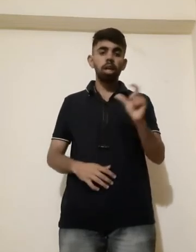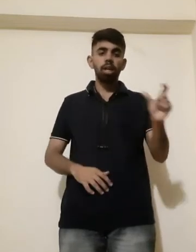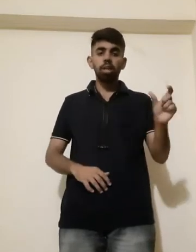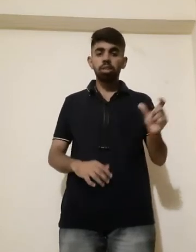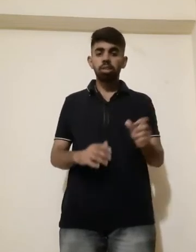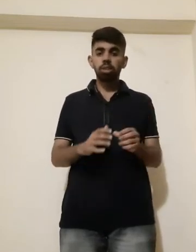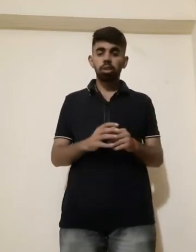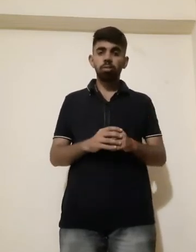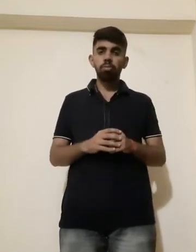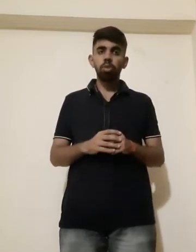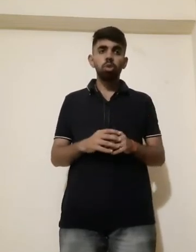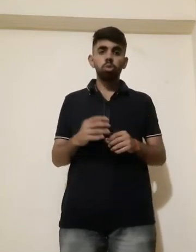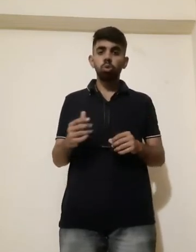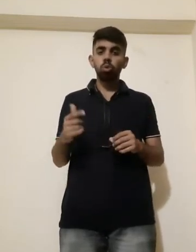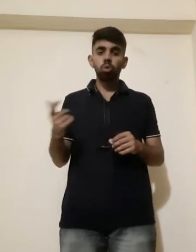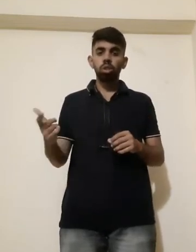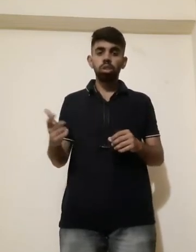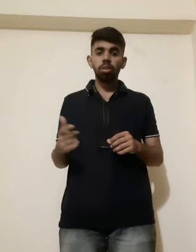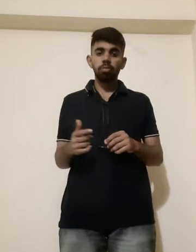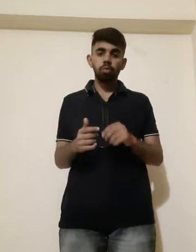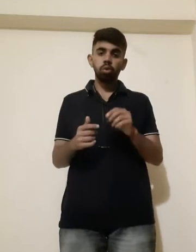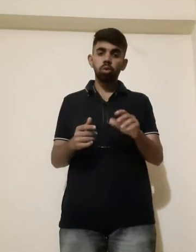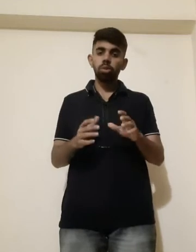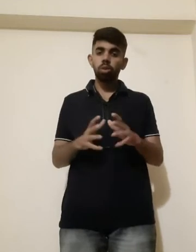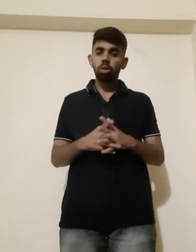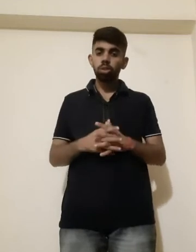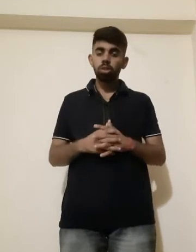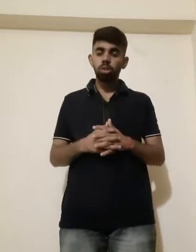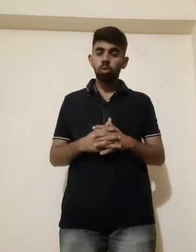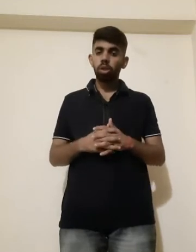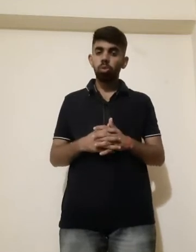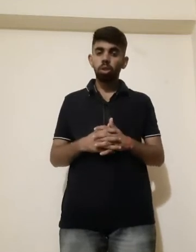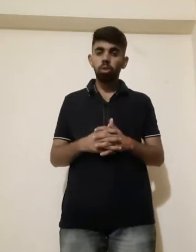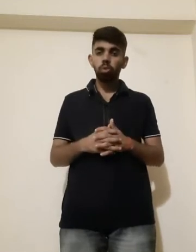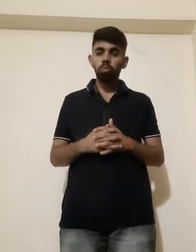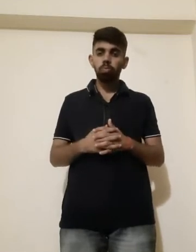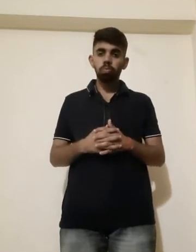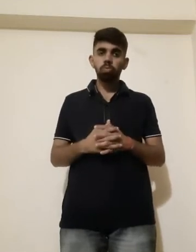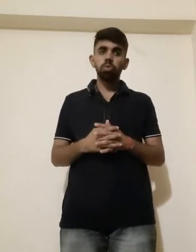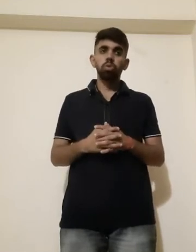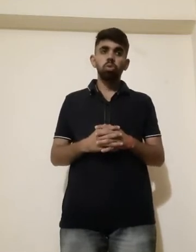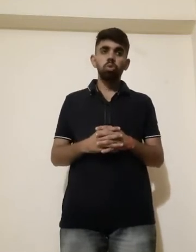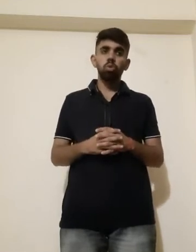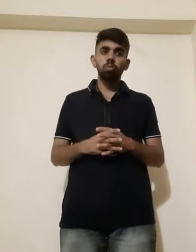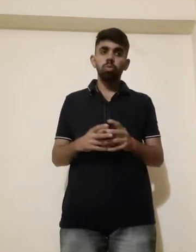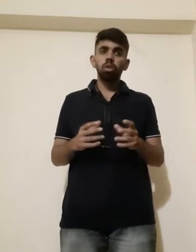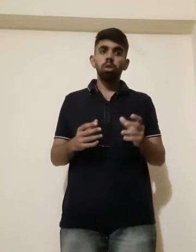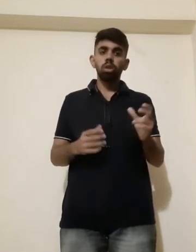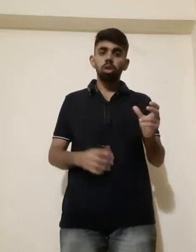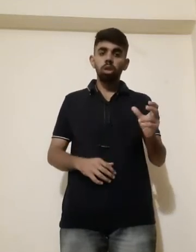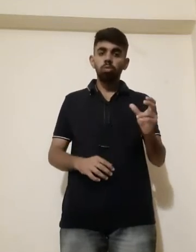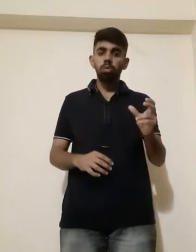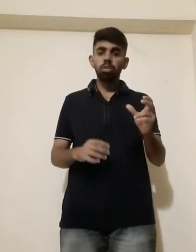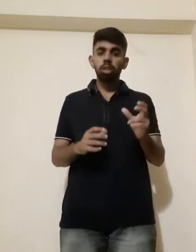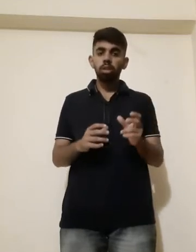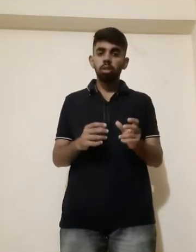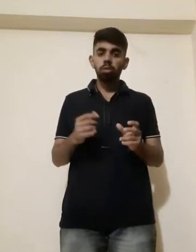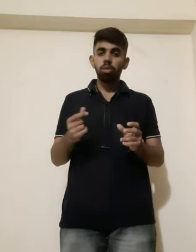and constructor. So today's date 4th of the August 2022. So we will start with